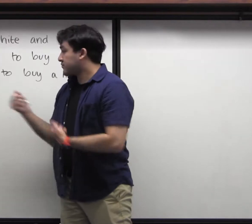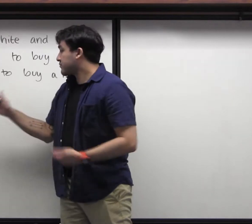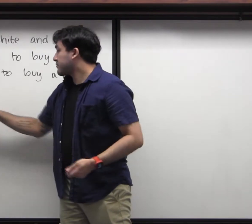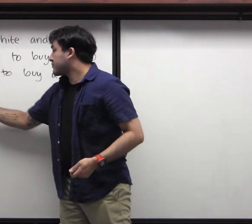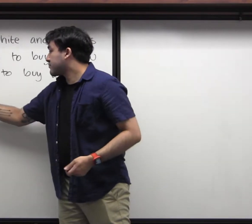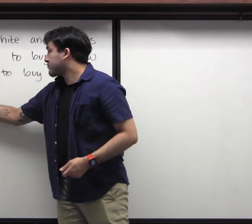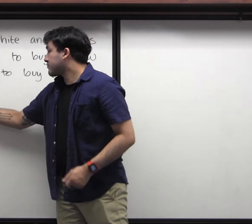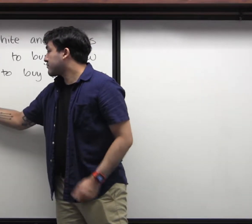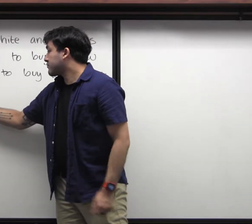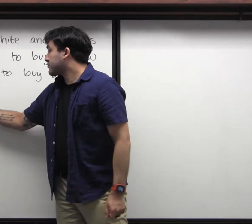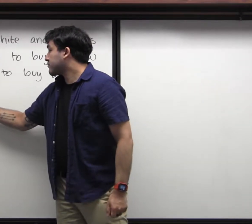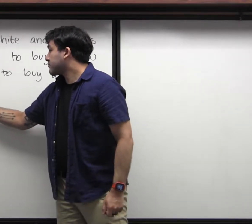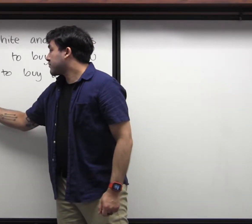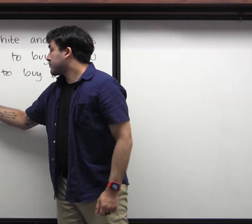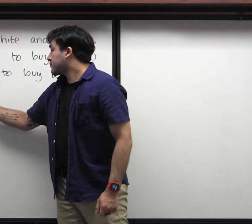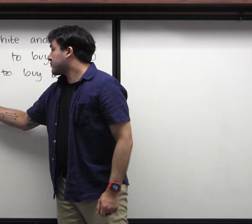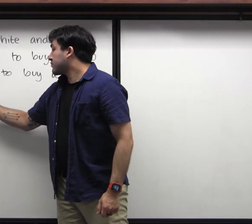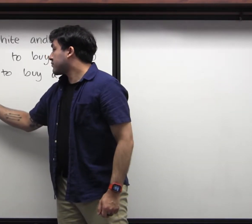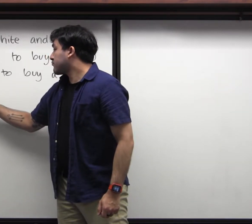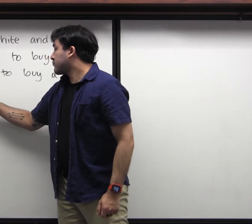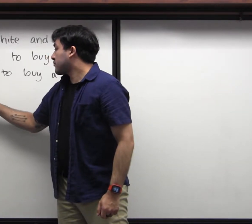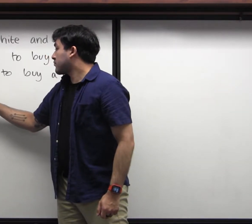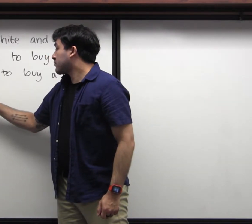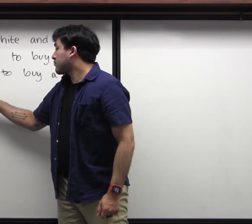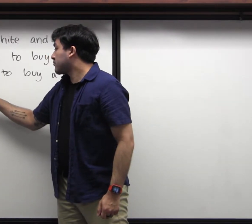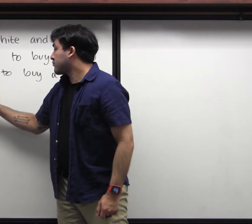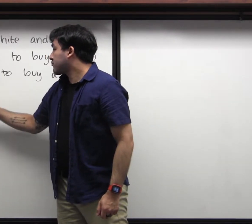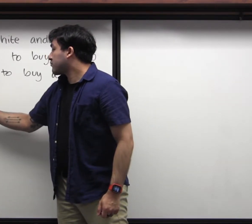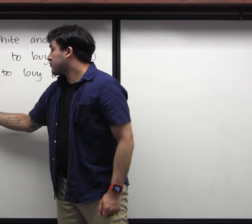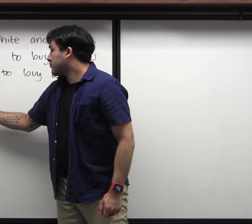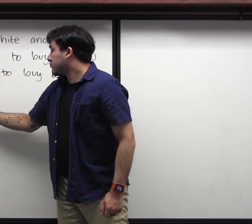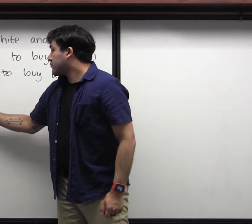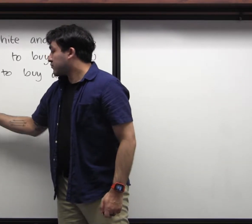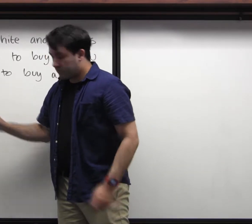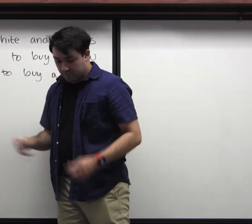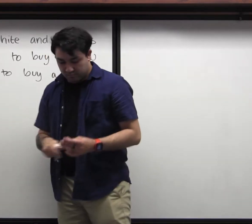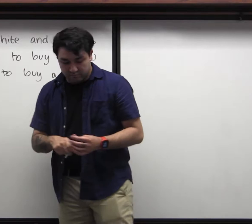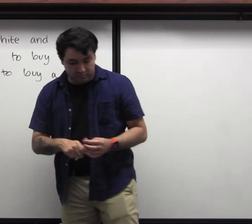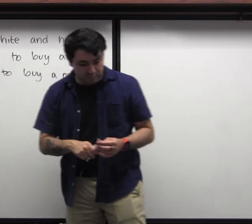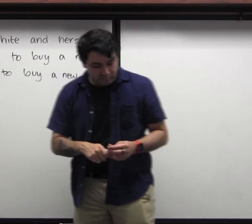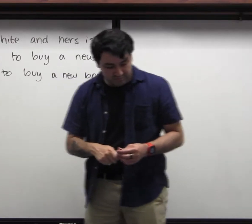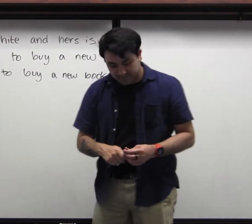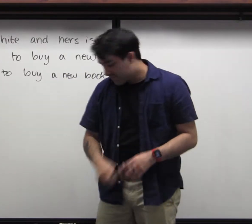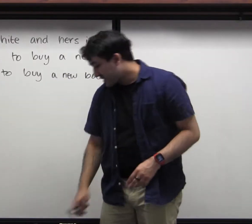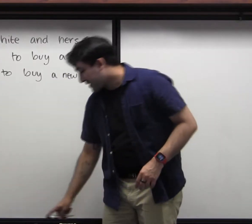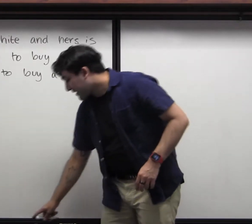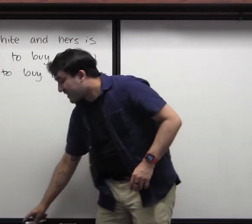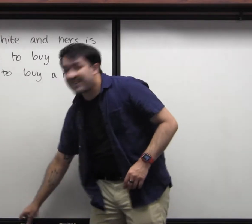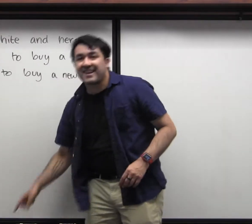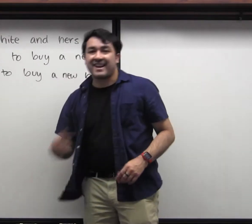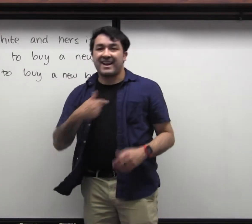incorporate the setup into the sentence. So here we have our boy. We're going to set him up on the